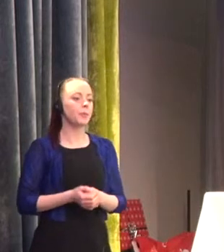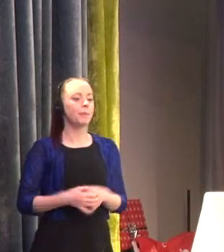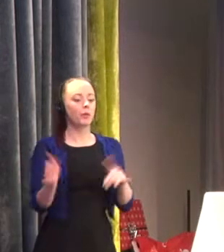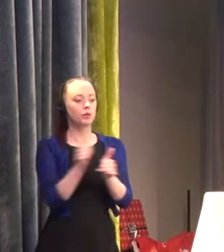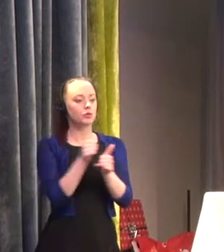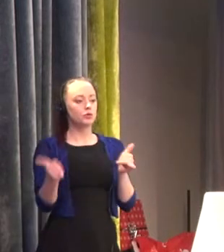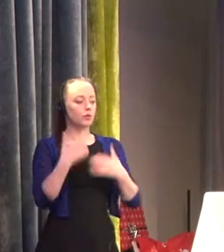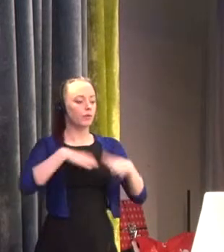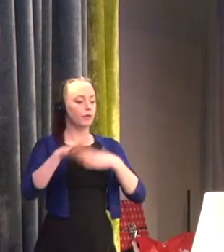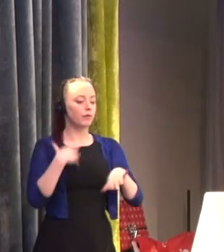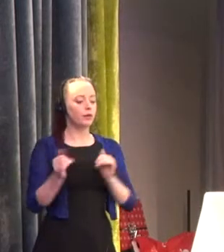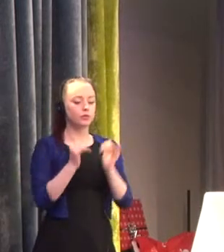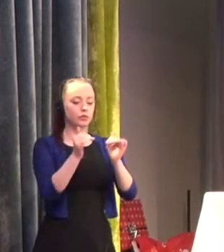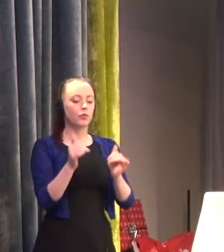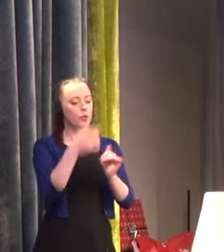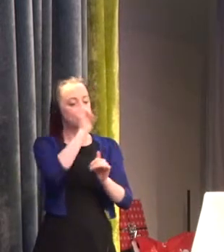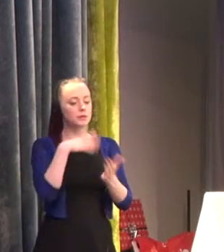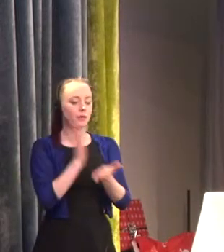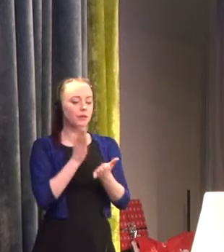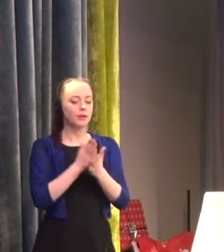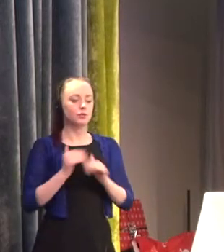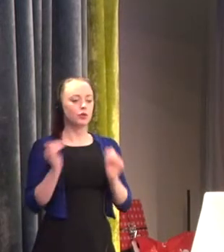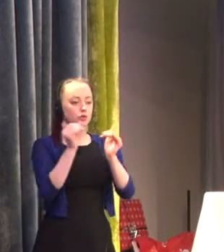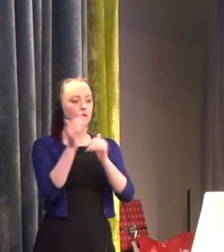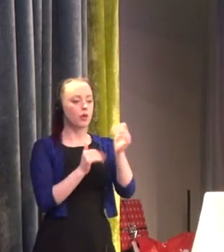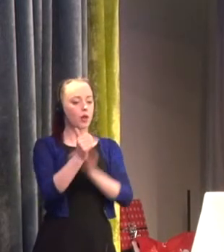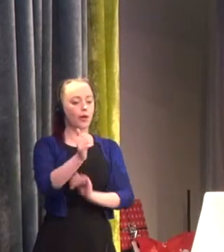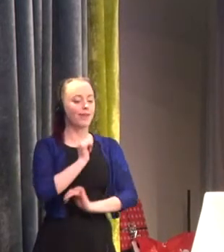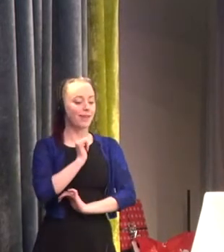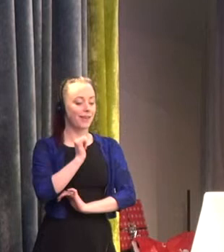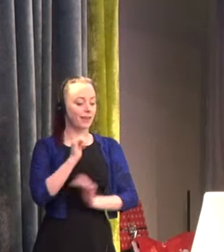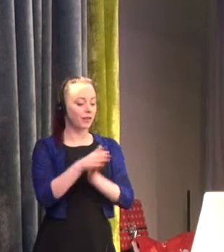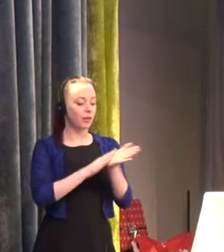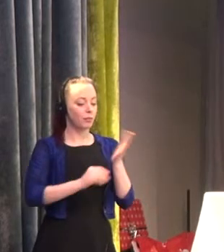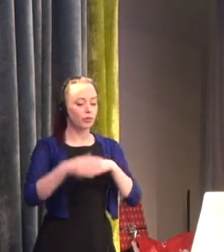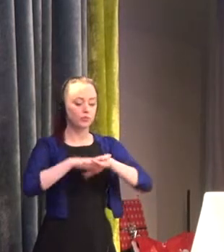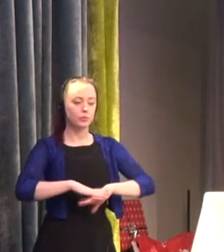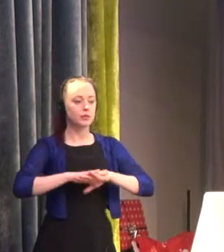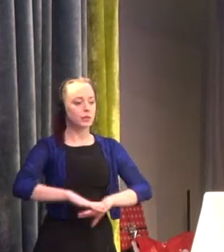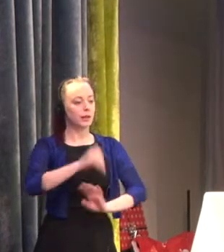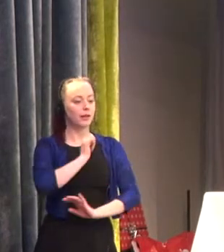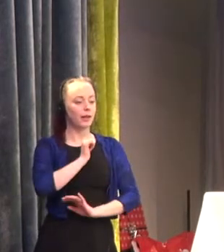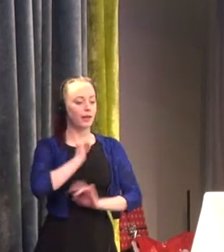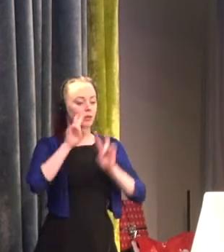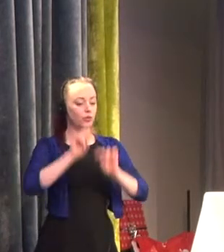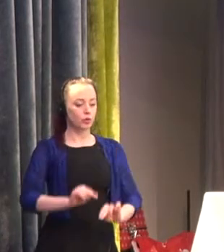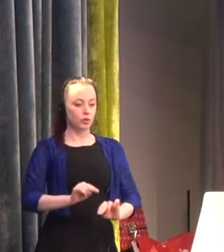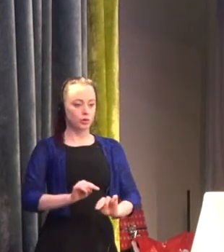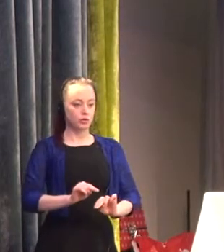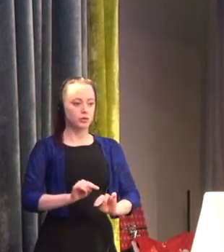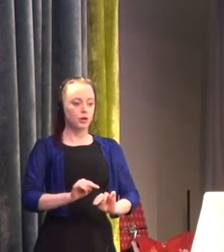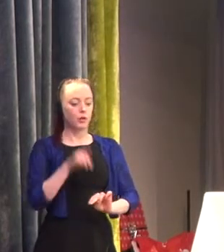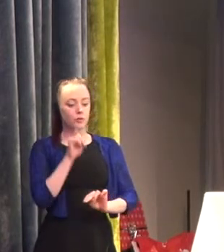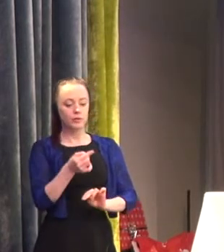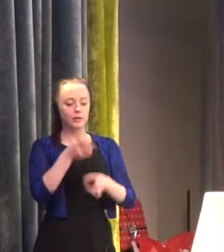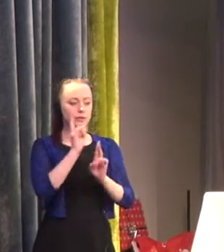rights organization will then go out and do its own research, file an equally large report, and that's called a shadow report. But to do that, you need a